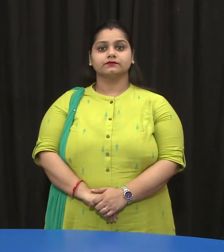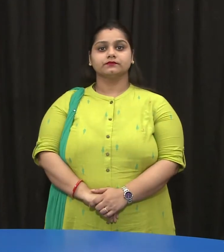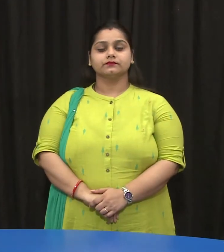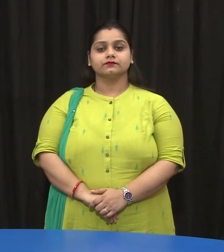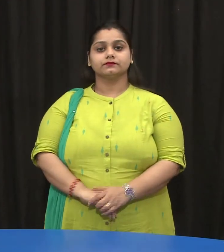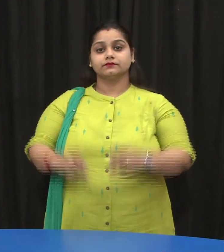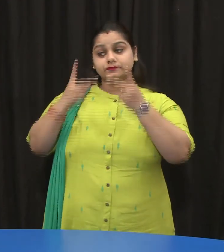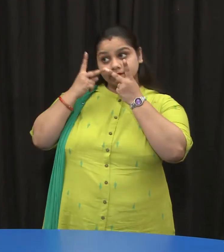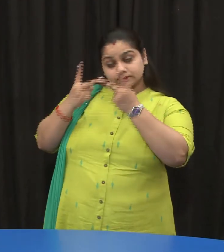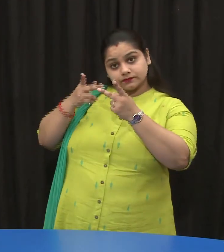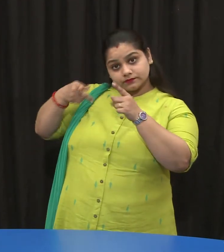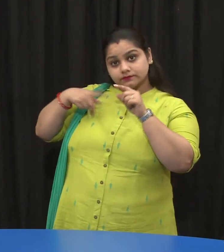Look at this picture.